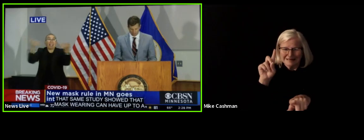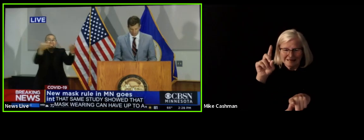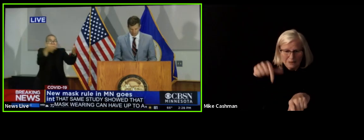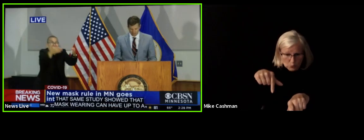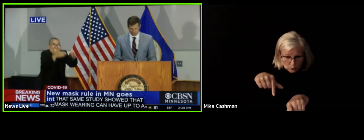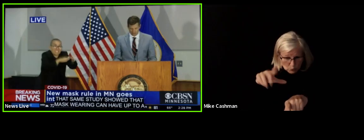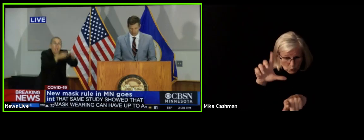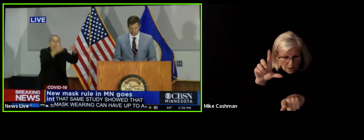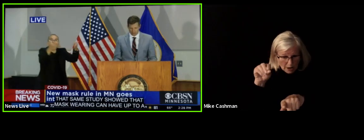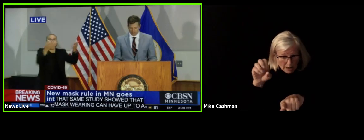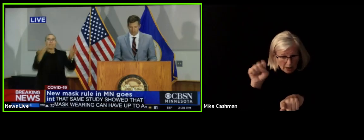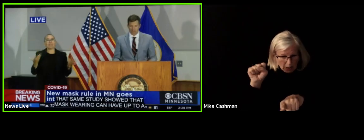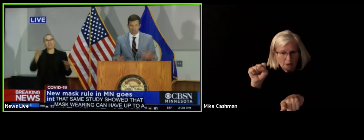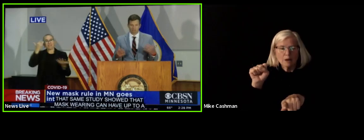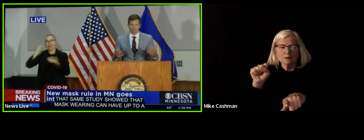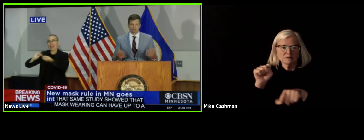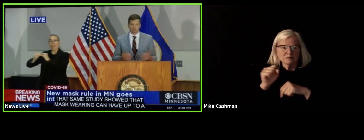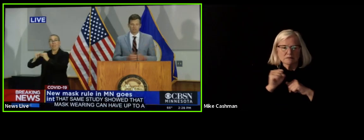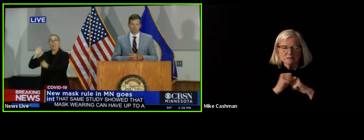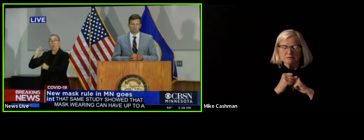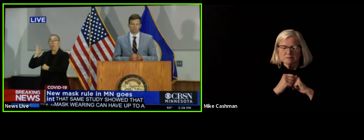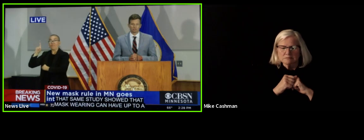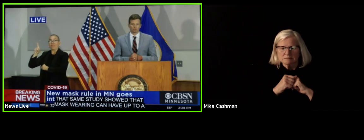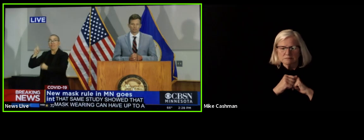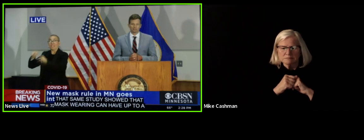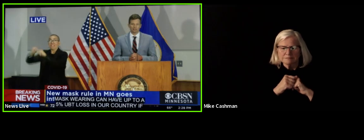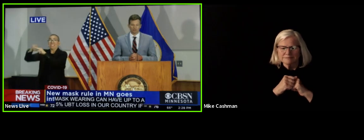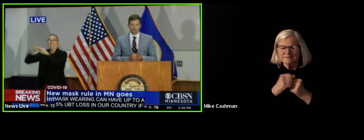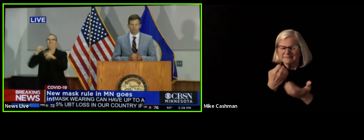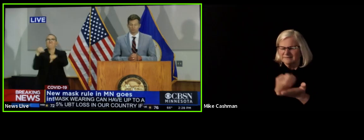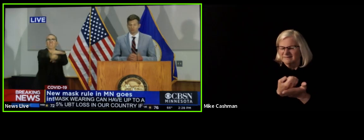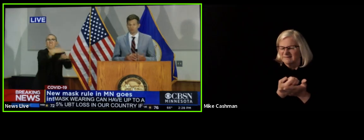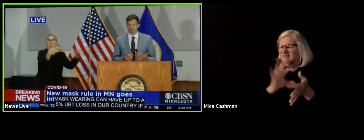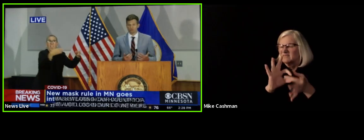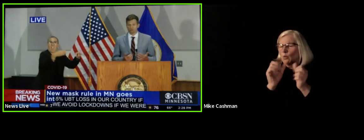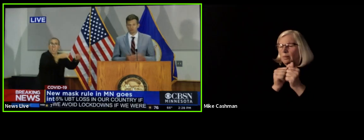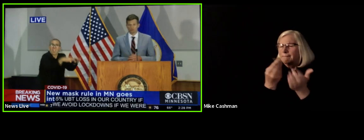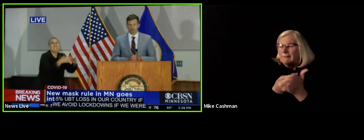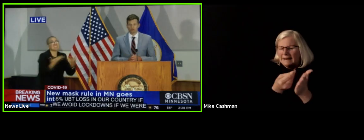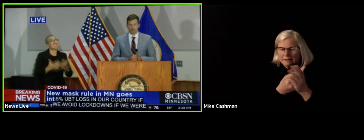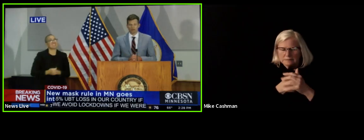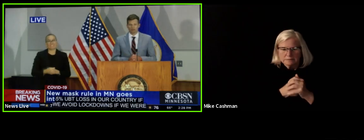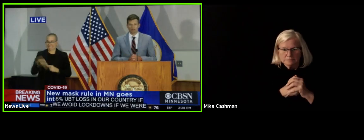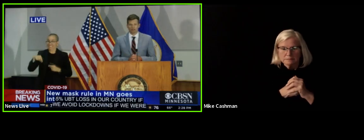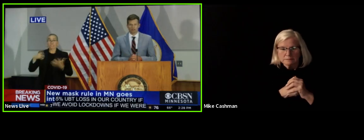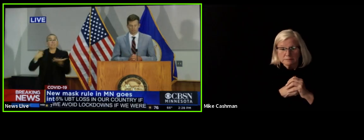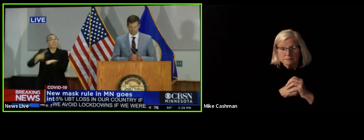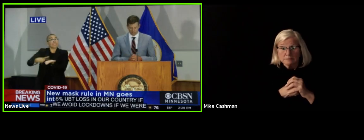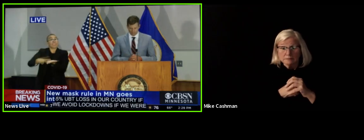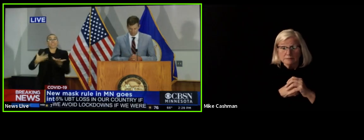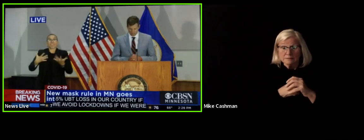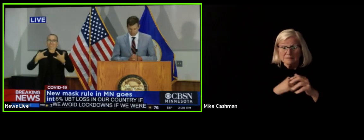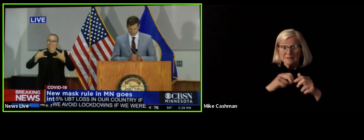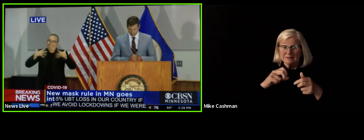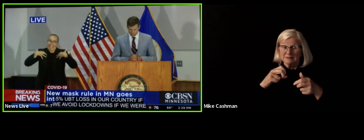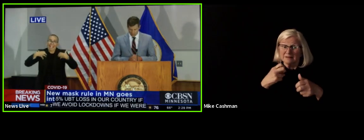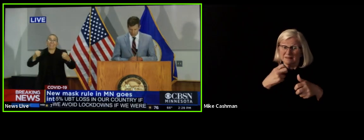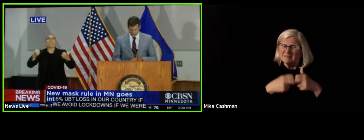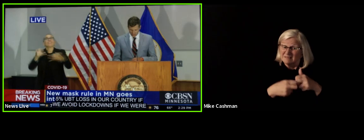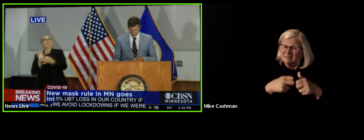wearing masks. So yes, this is an issue rooted in health, but it's really also rooted in growing our economy and allowing it to keep